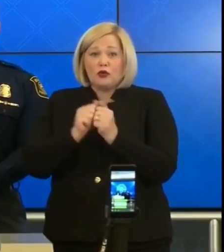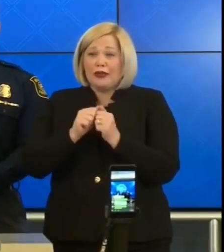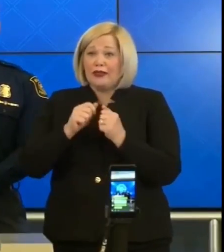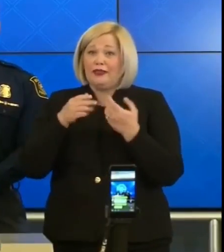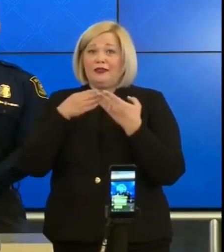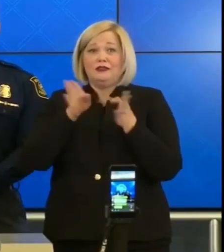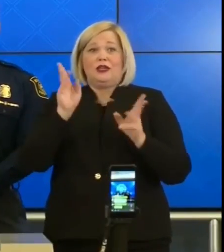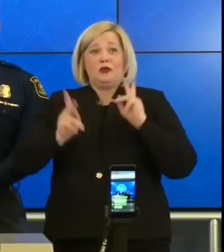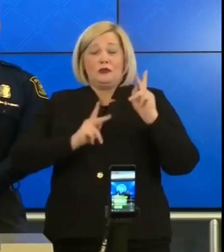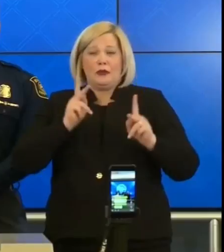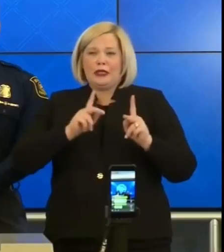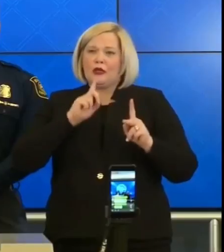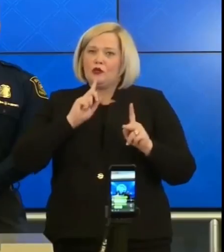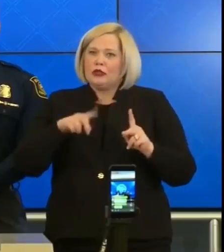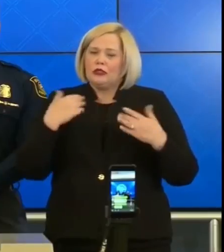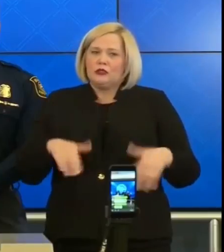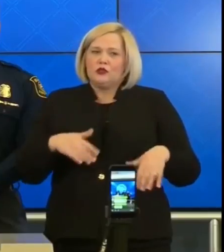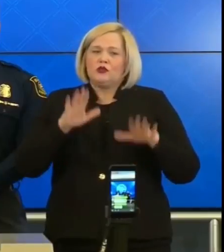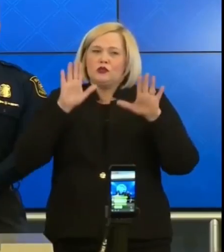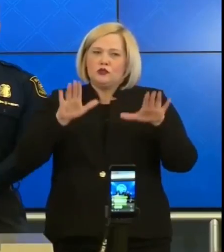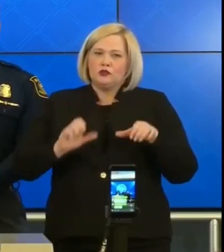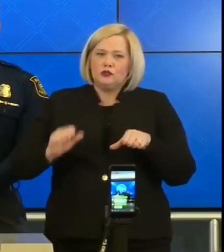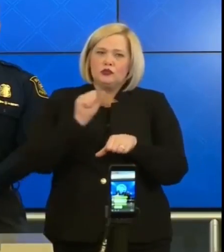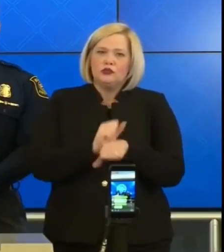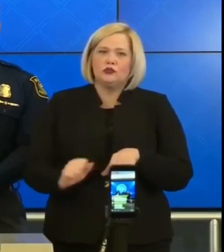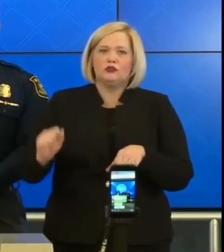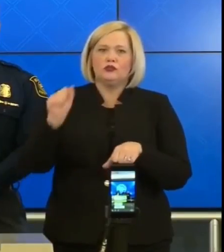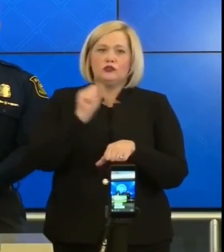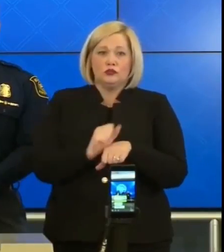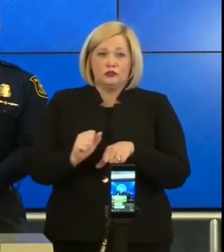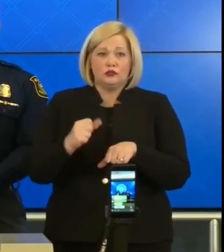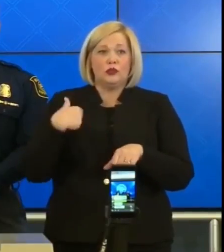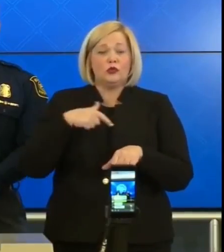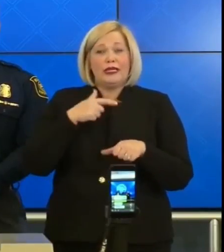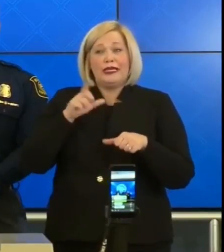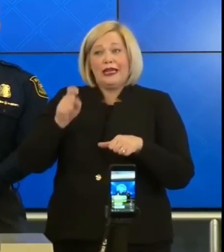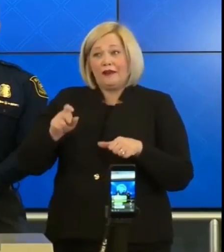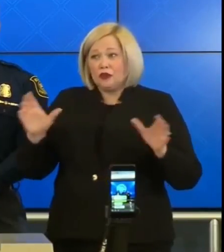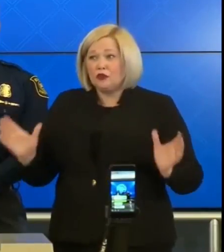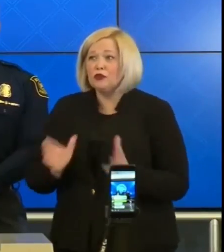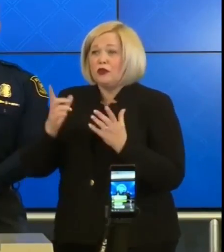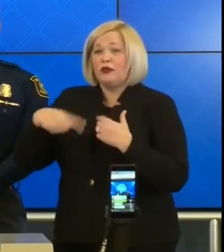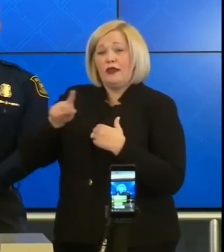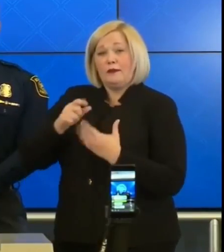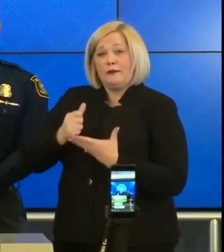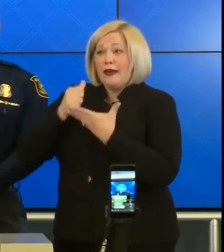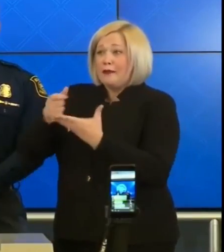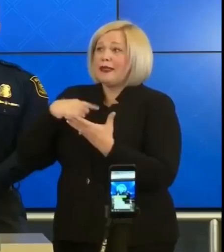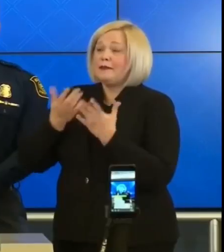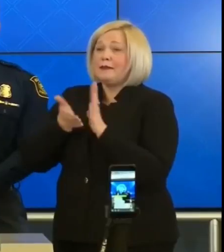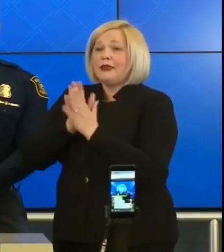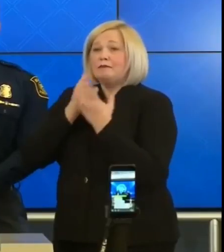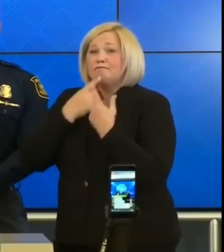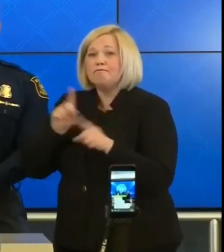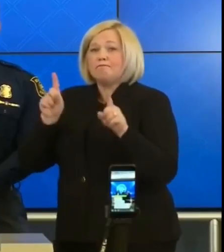doing tremendous work, and we must do everything we can to help them do their jobs